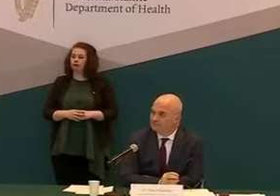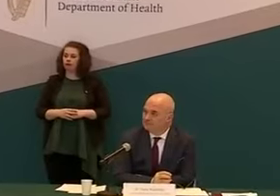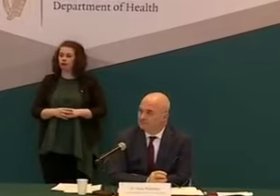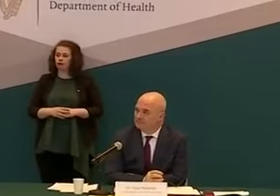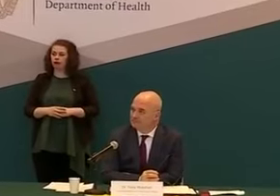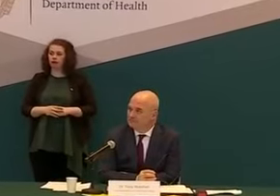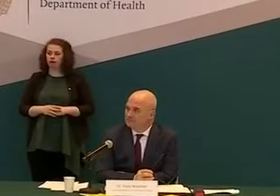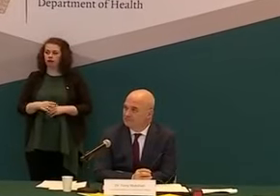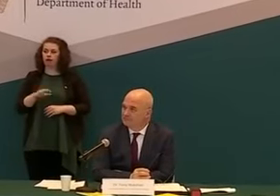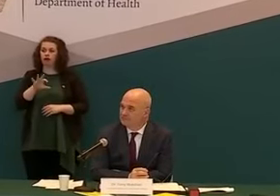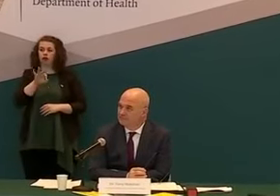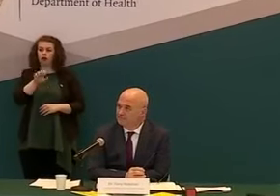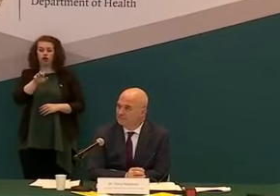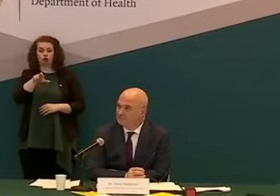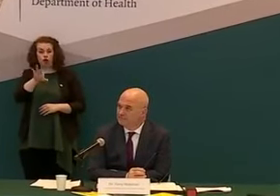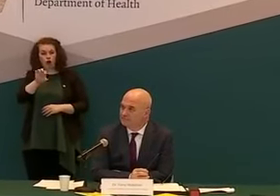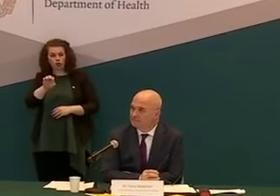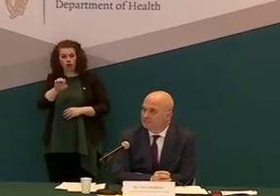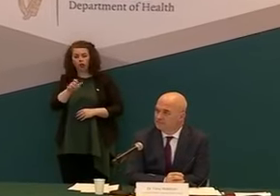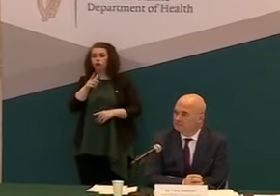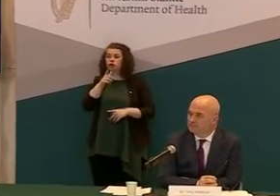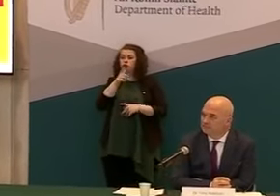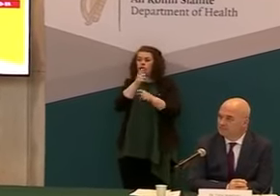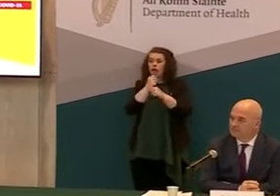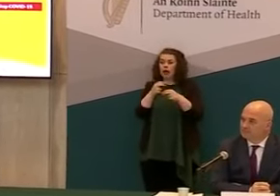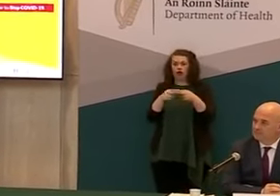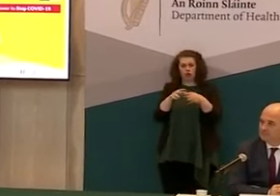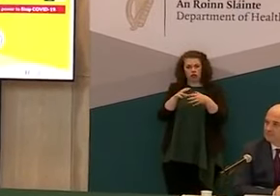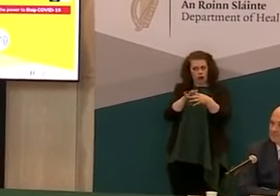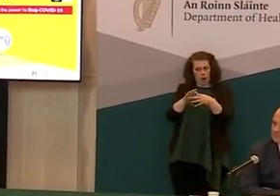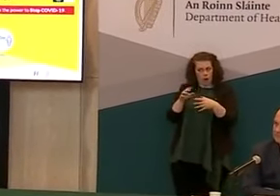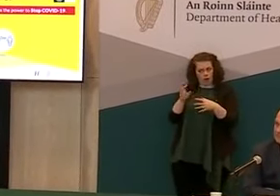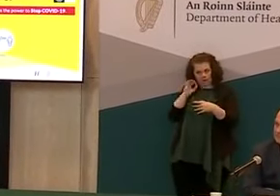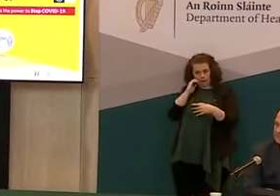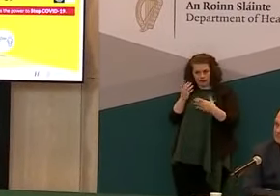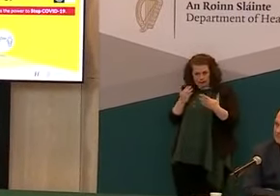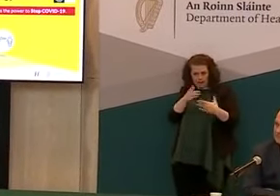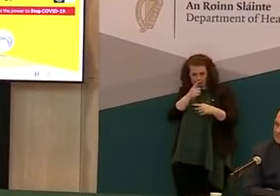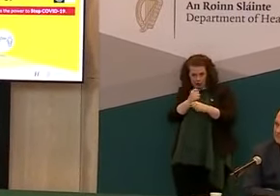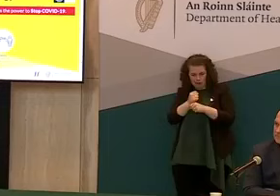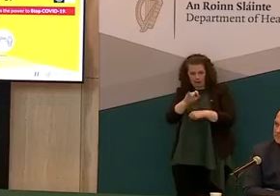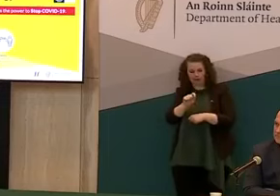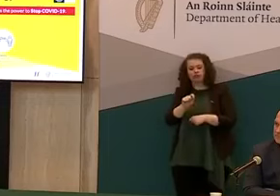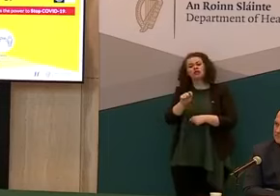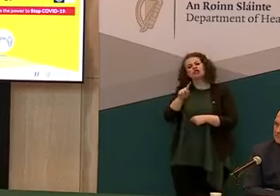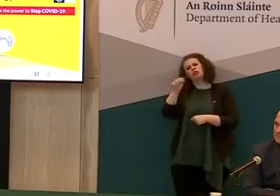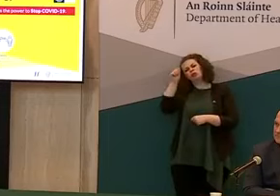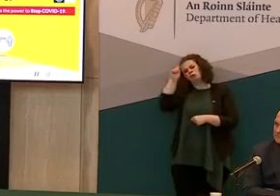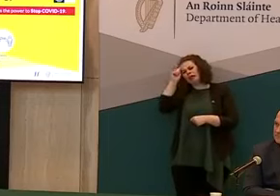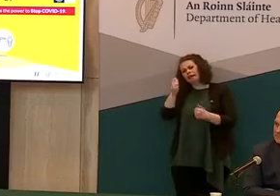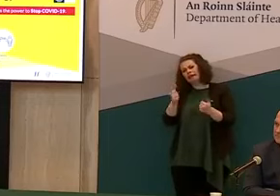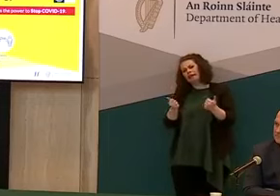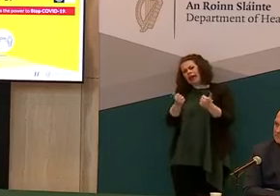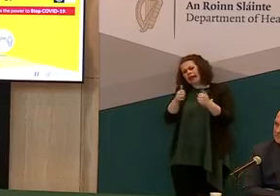Just Colin, on the nursing home, I might as well, because you're just on it. Do you think in any case maybe the state